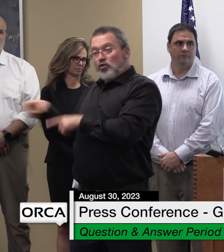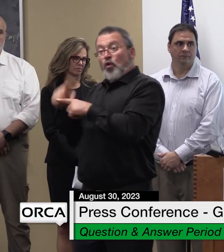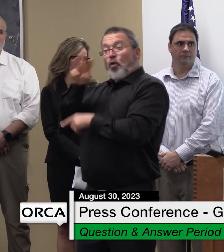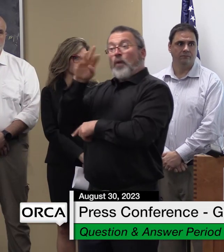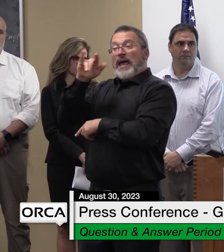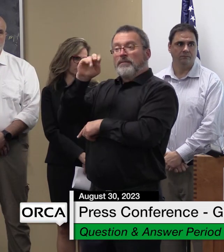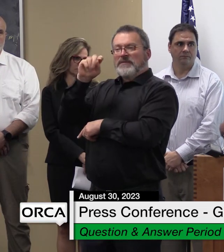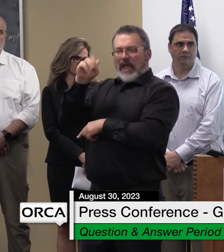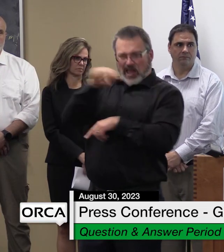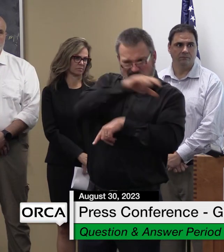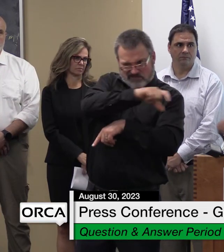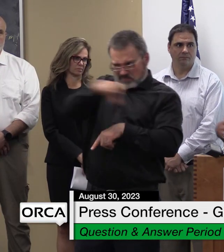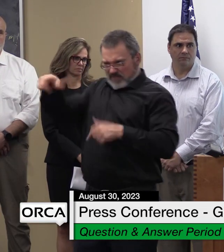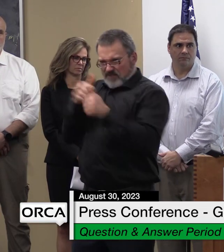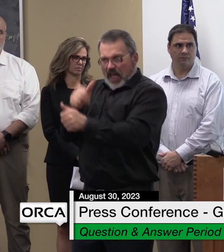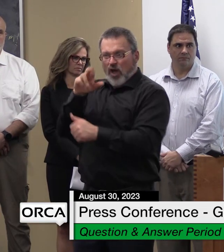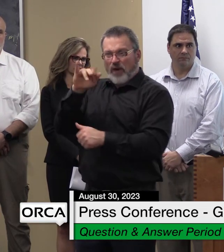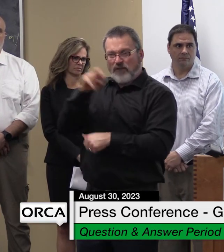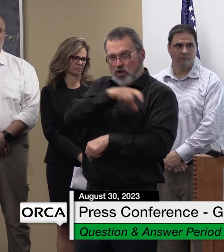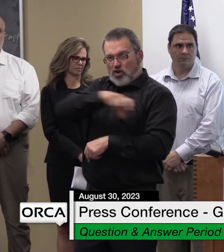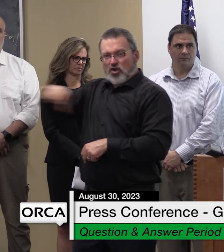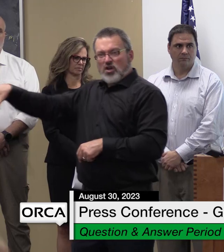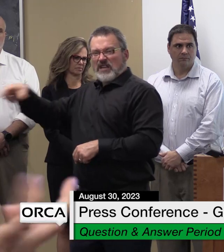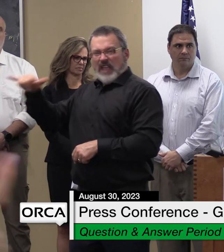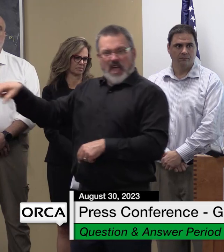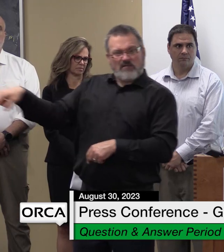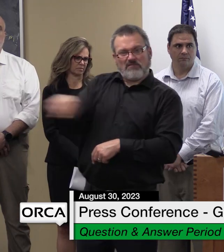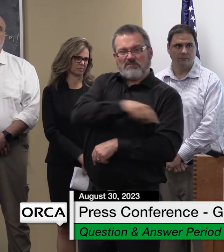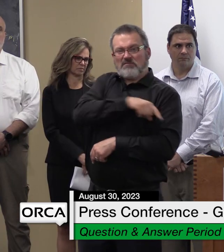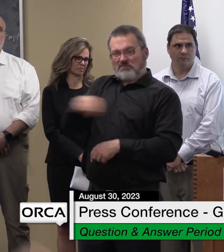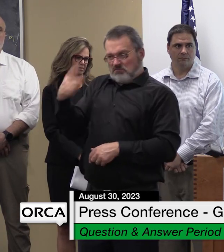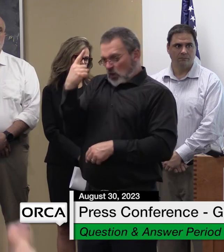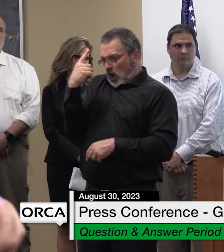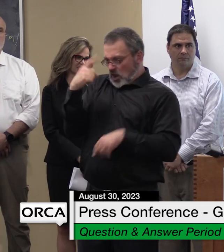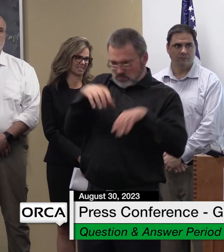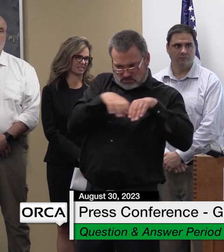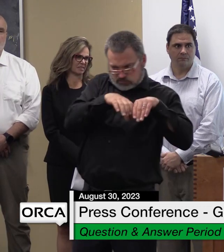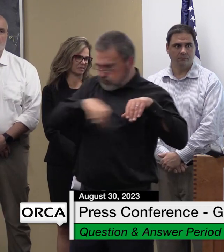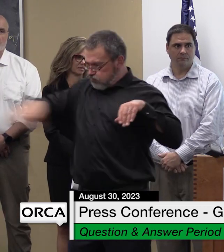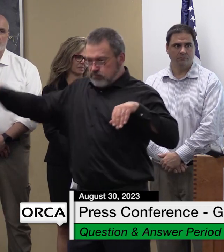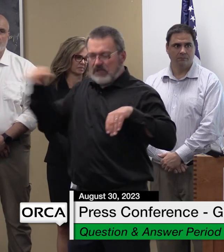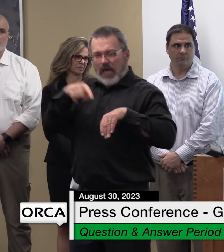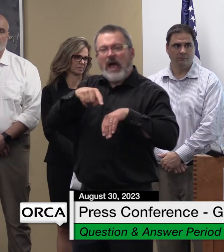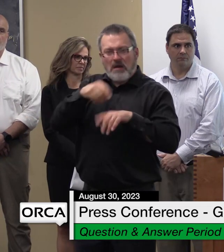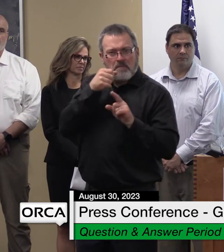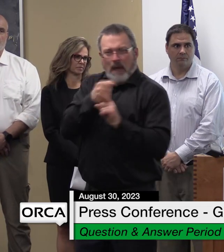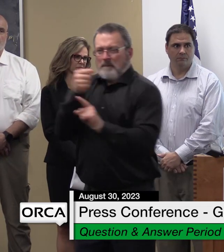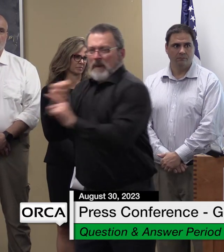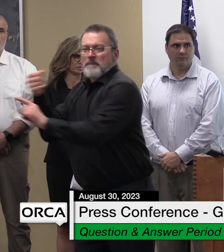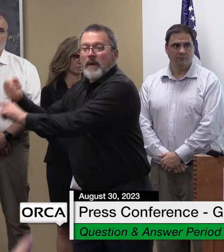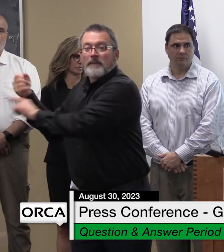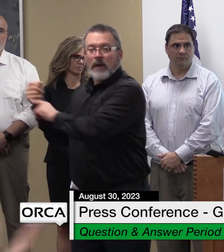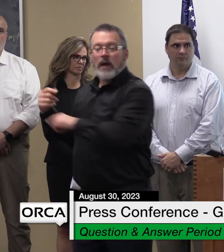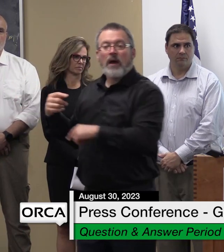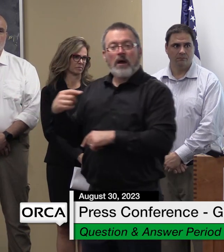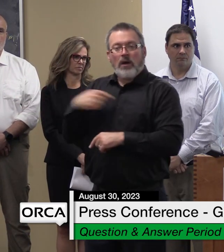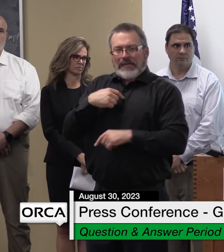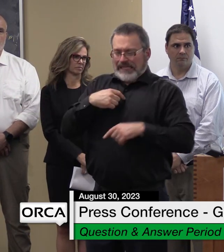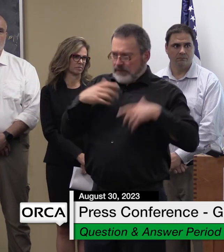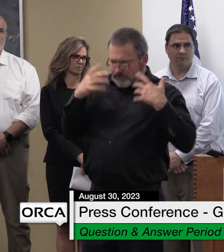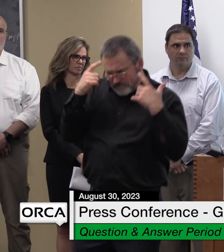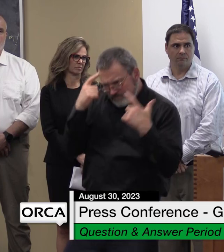it's one water system, so to speak. And so we're actively pursuing that.